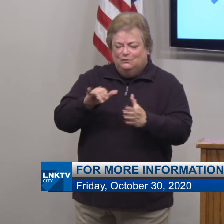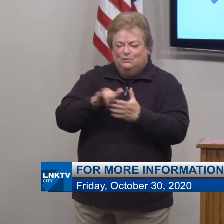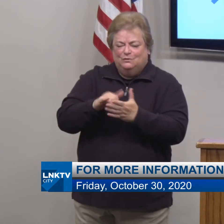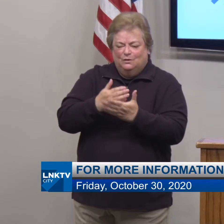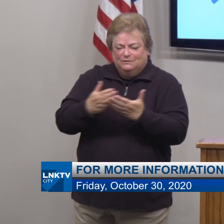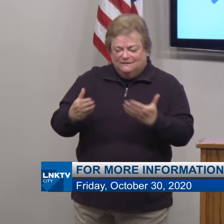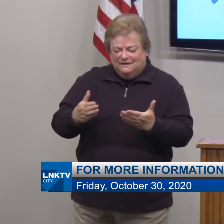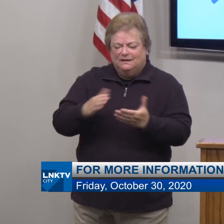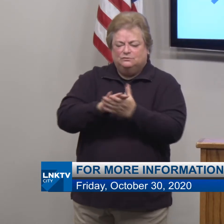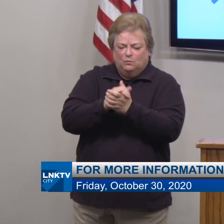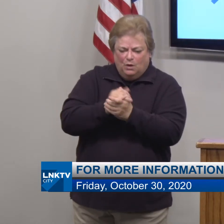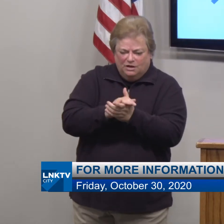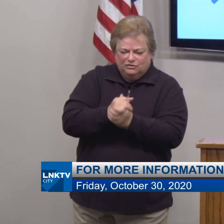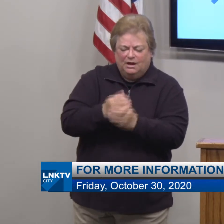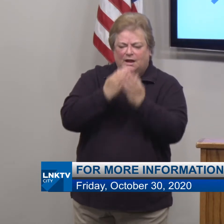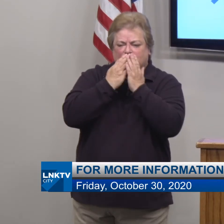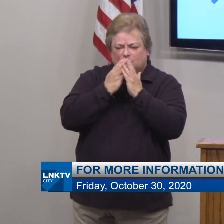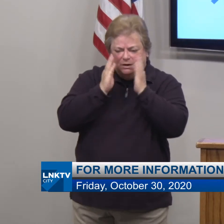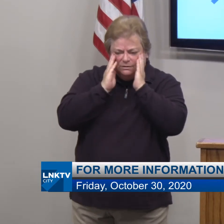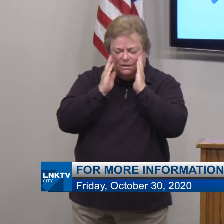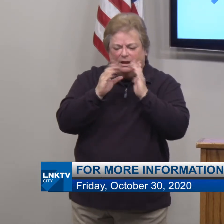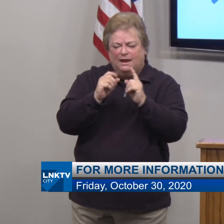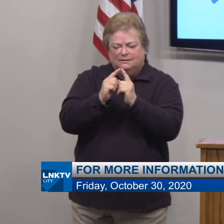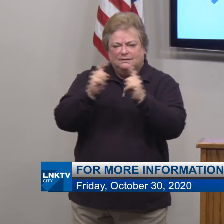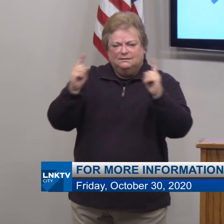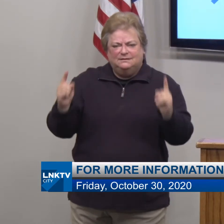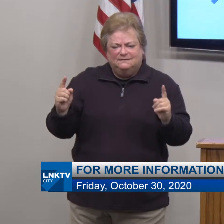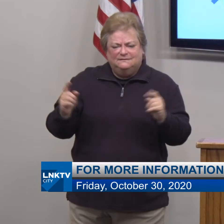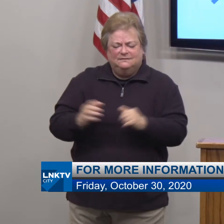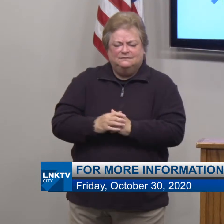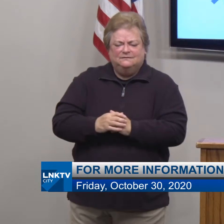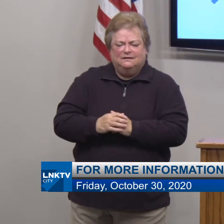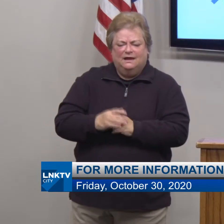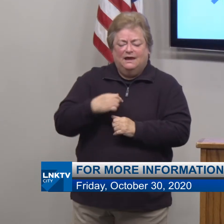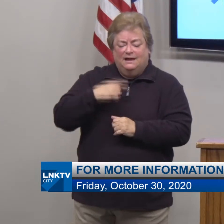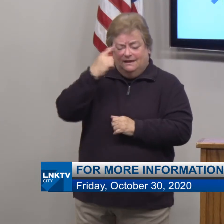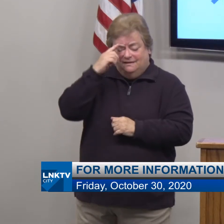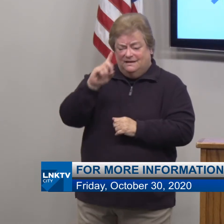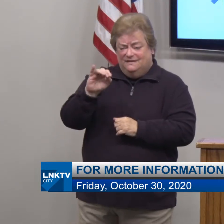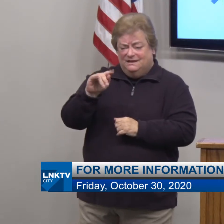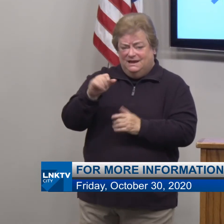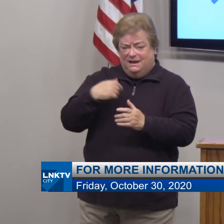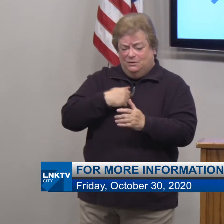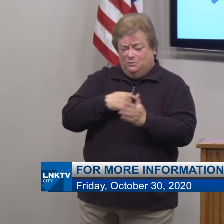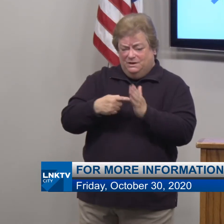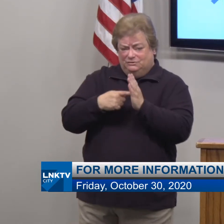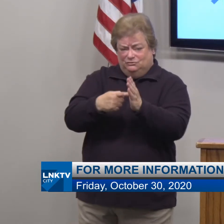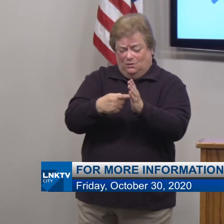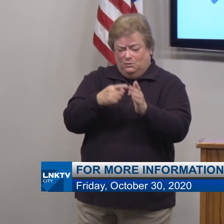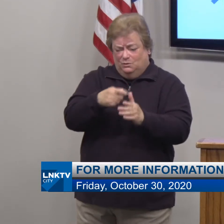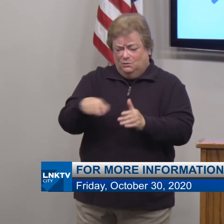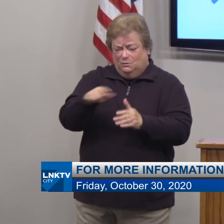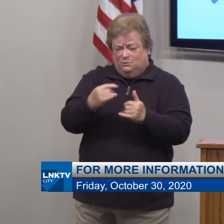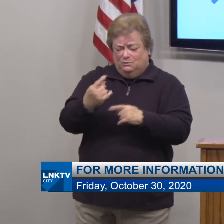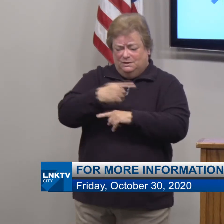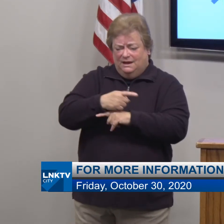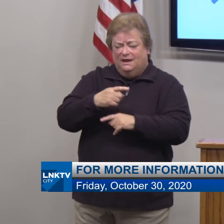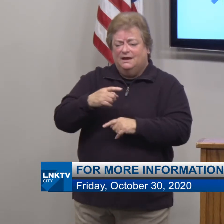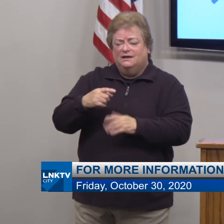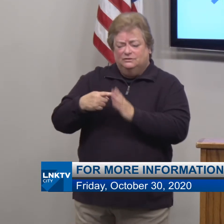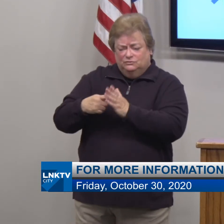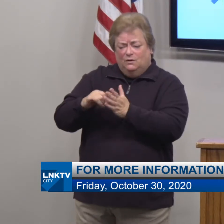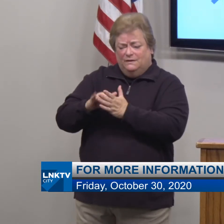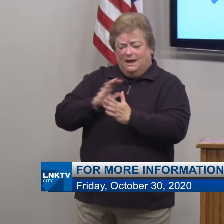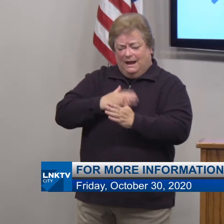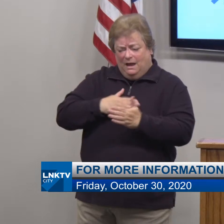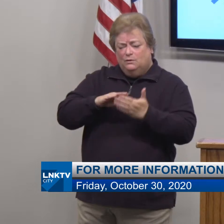mask, washing our hands, and watching our distance. And I think the data we showed today is showing that our community